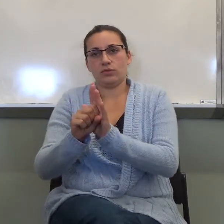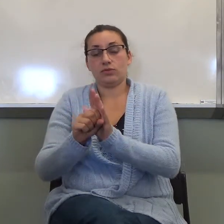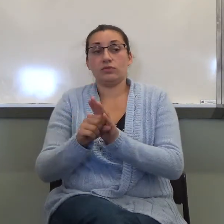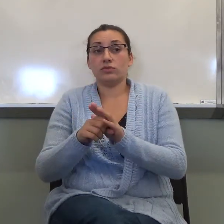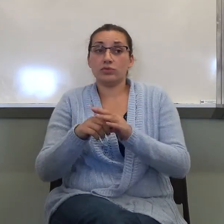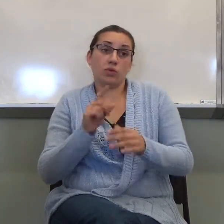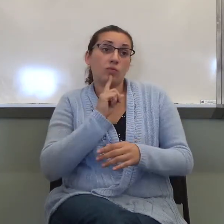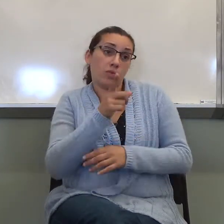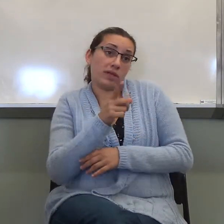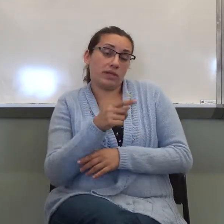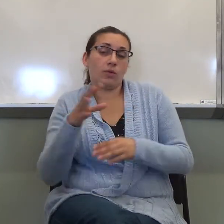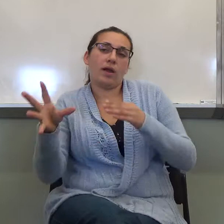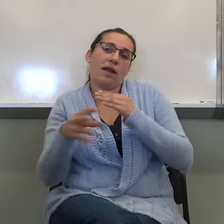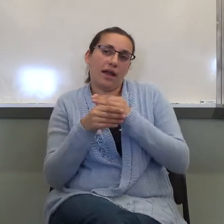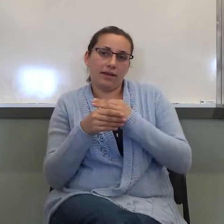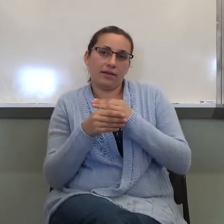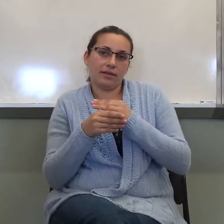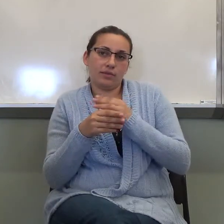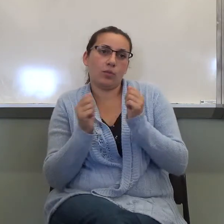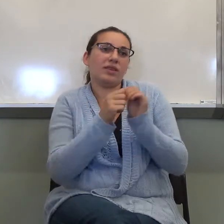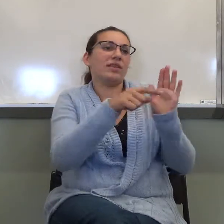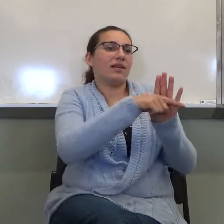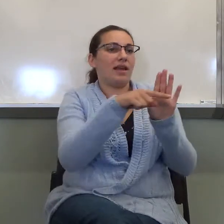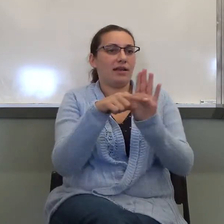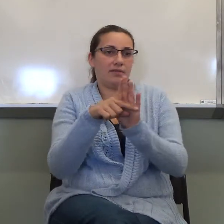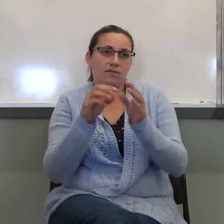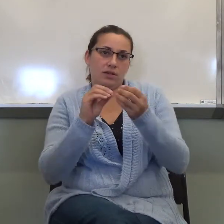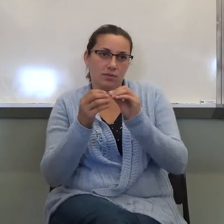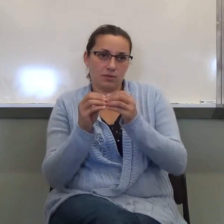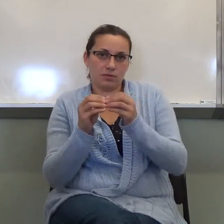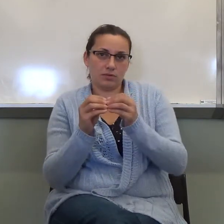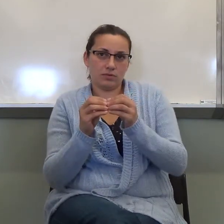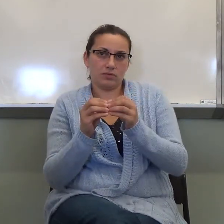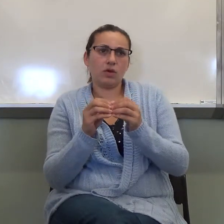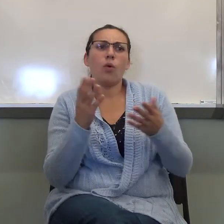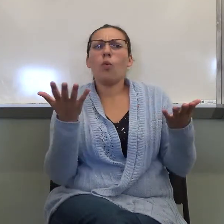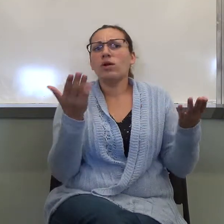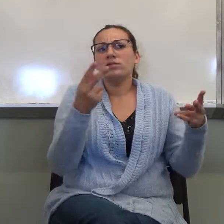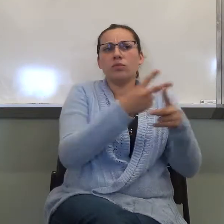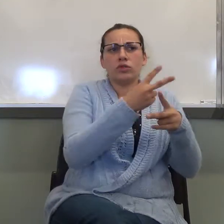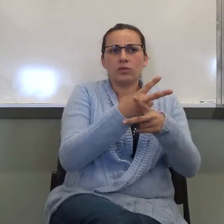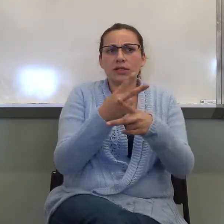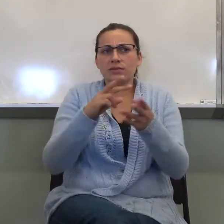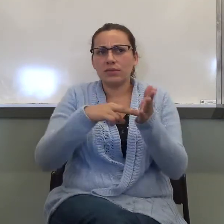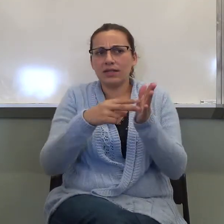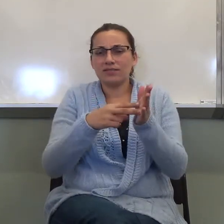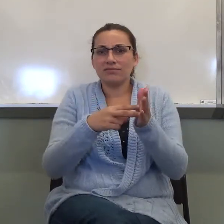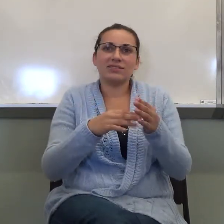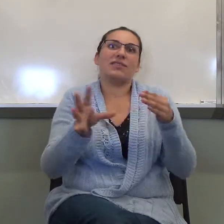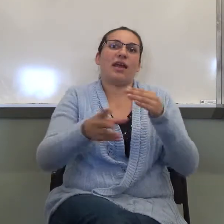right? What's multiplication? Repeated addition. What's division? It's a form of